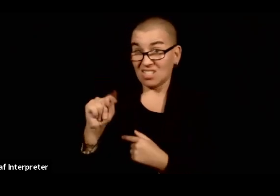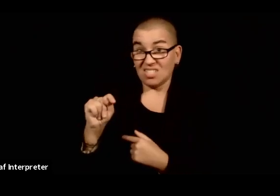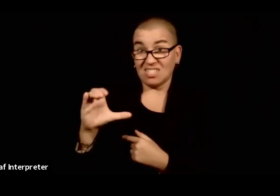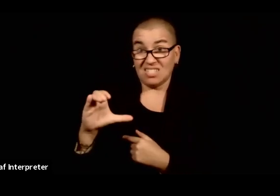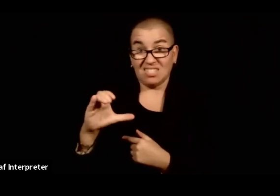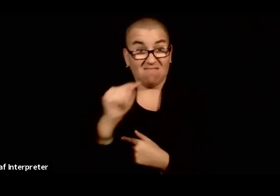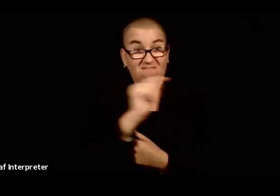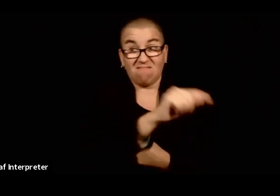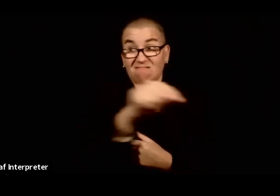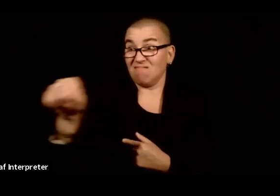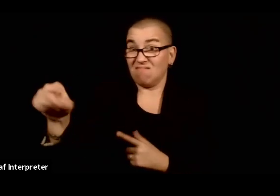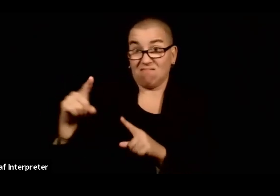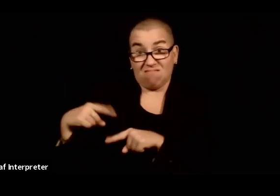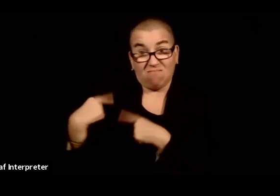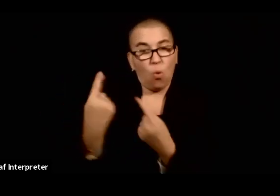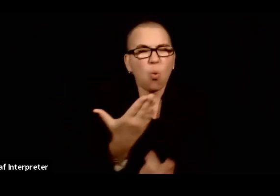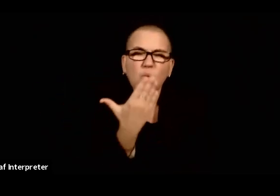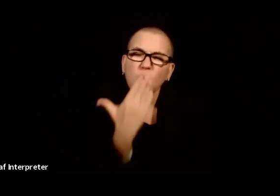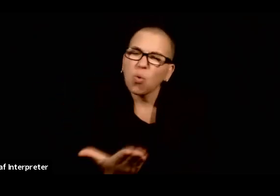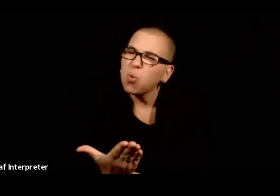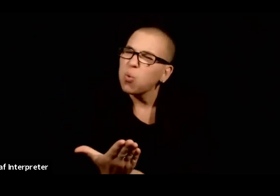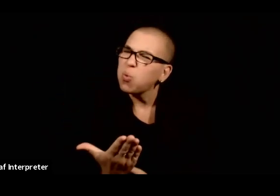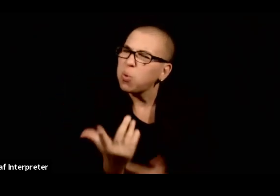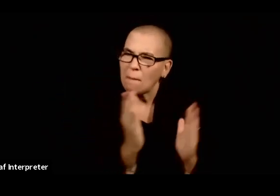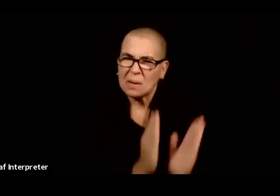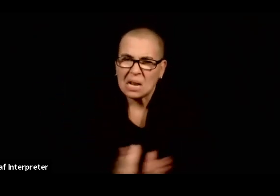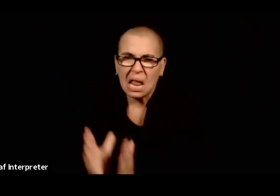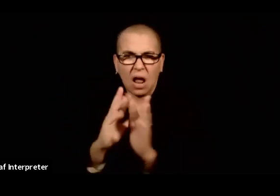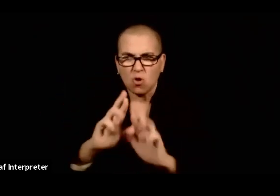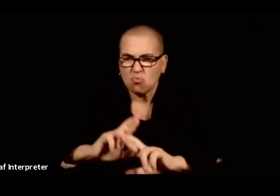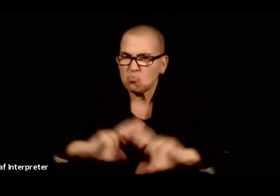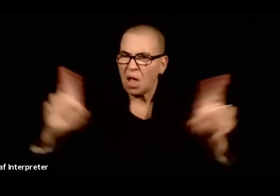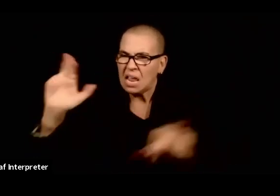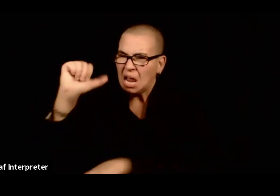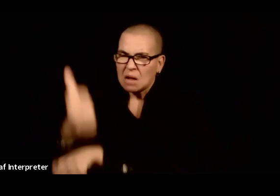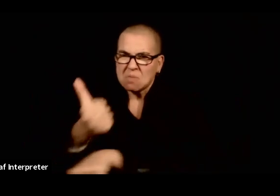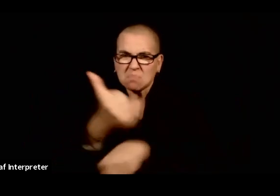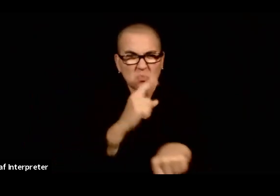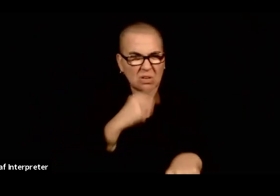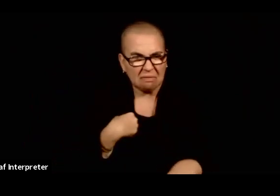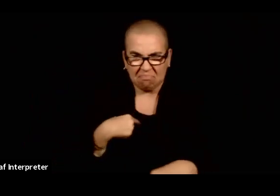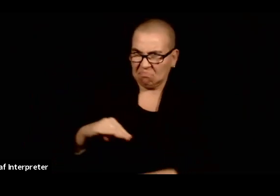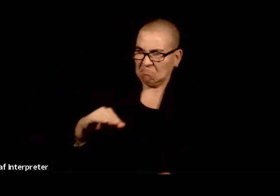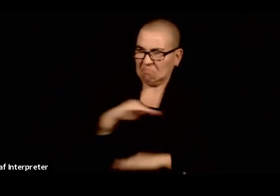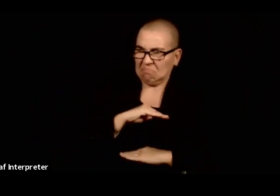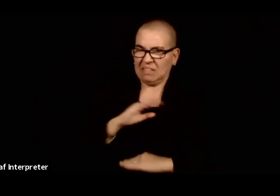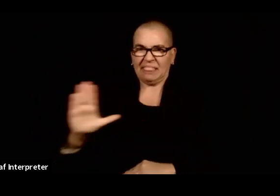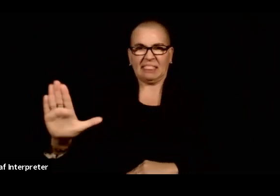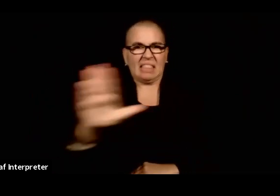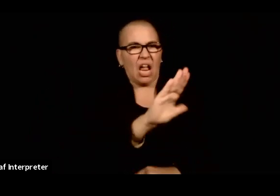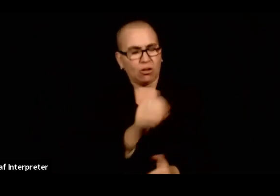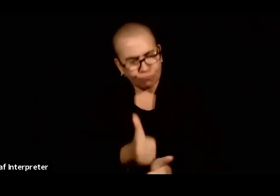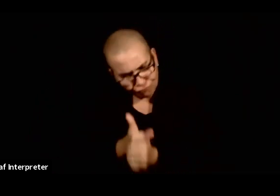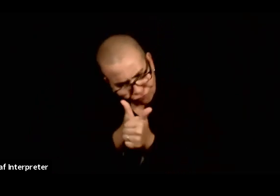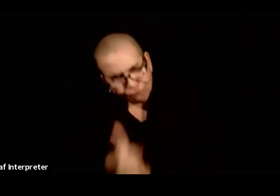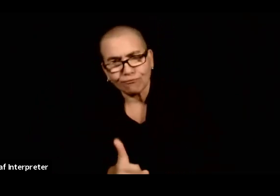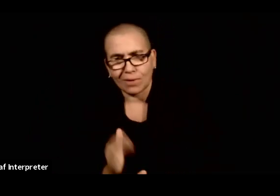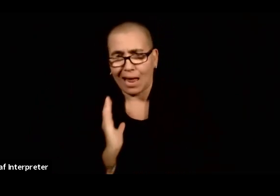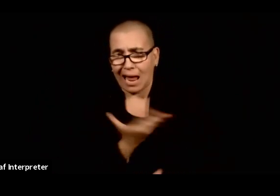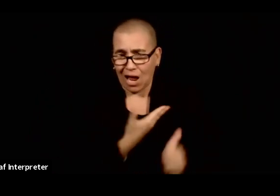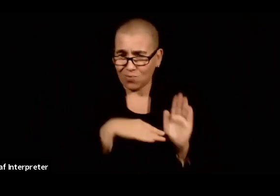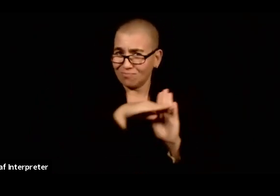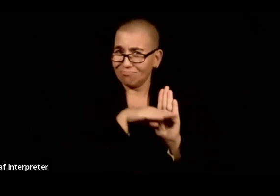many would meet the stringent criteria we put in place. And third, perhaps most important of all, we have had strict